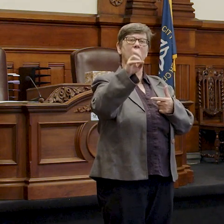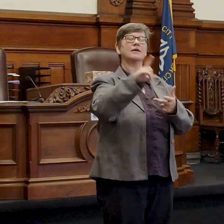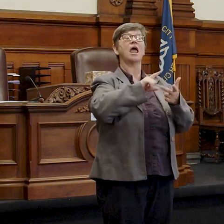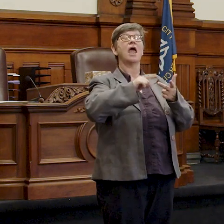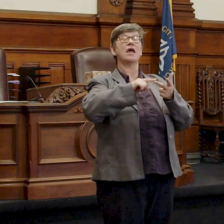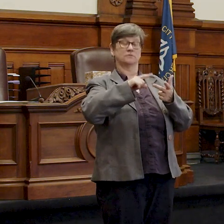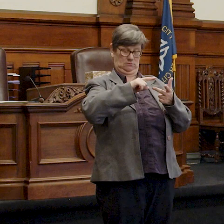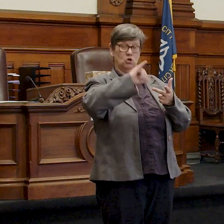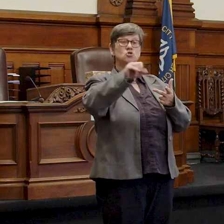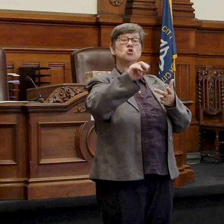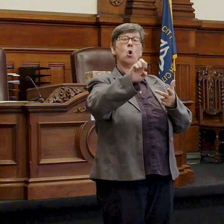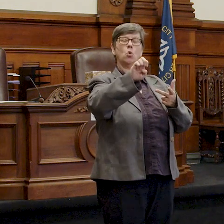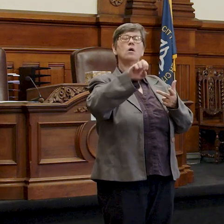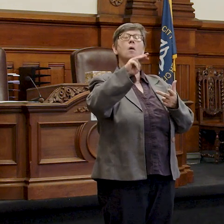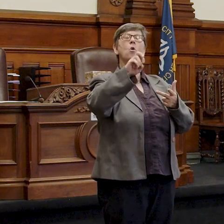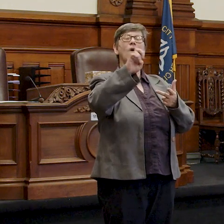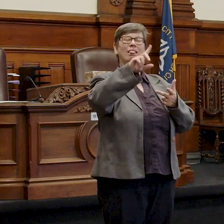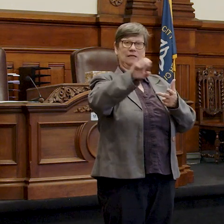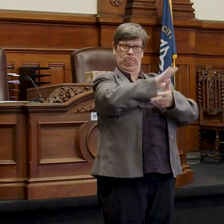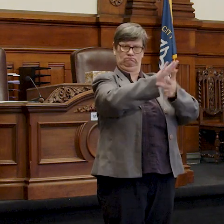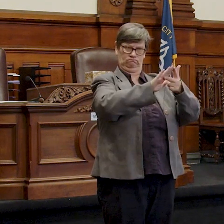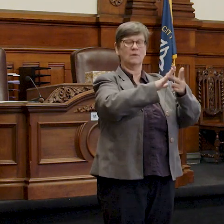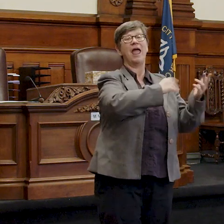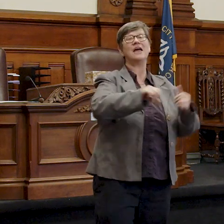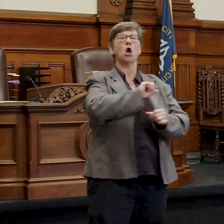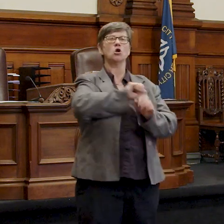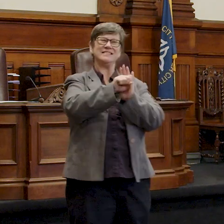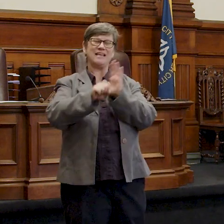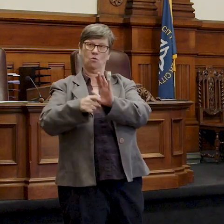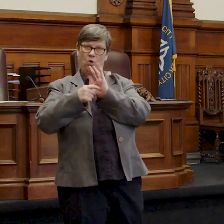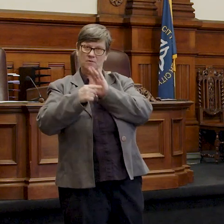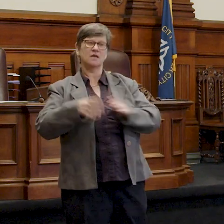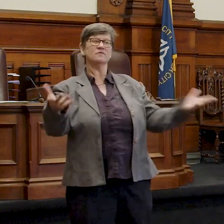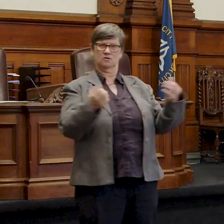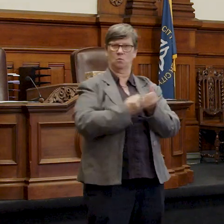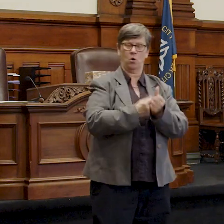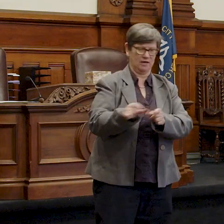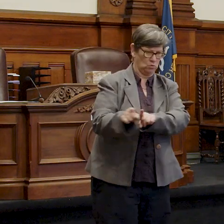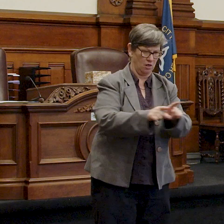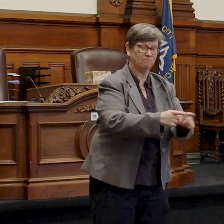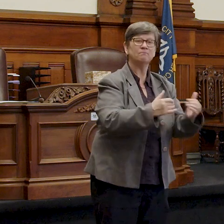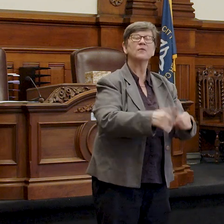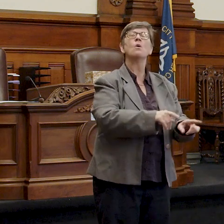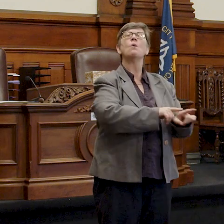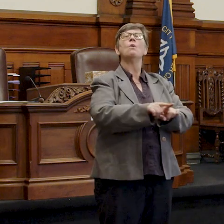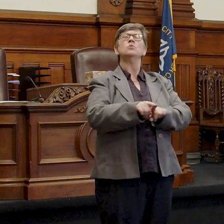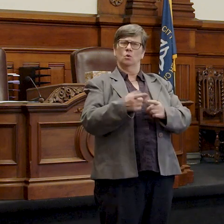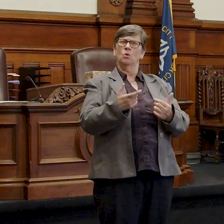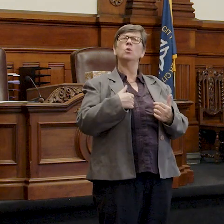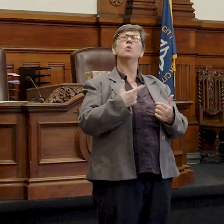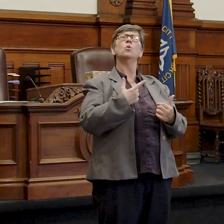transformational is not limited to traditional infrastructure projects like Rock the Riverway and their interloop. It